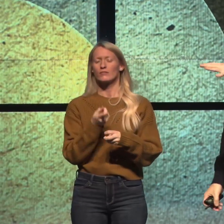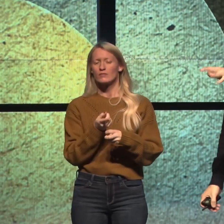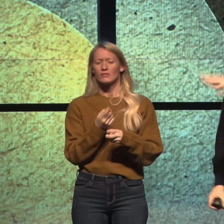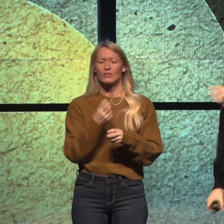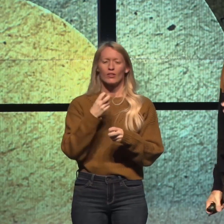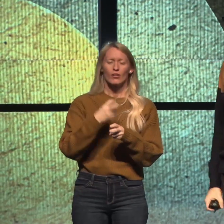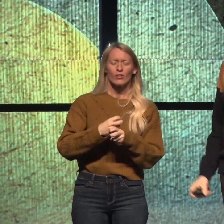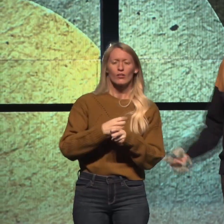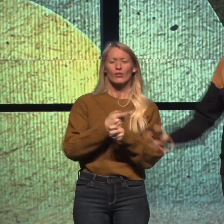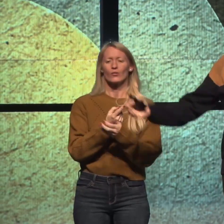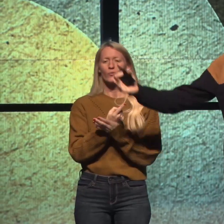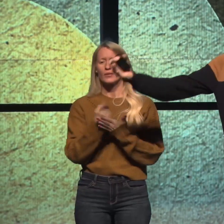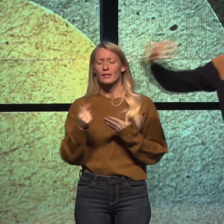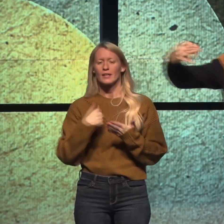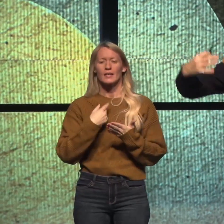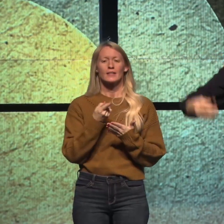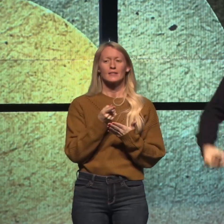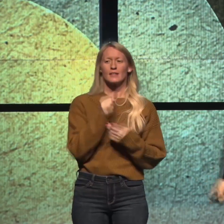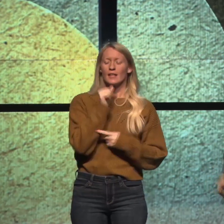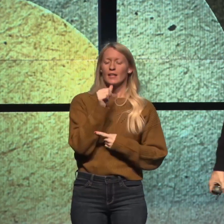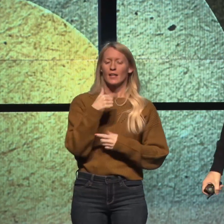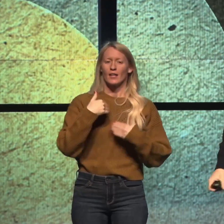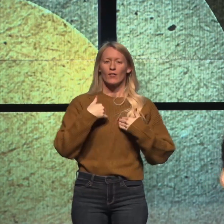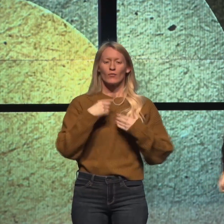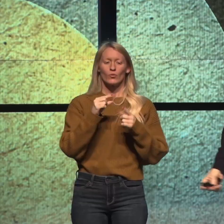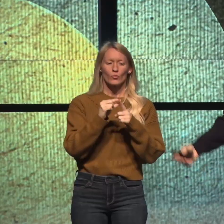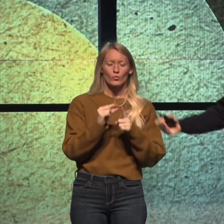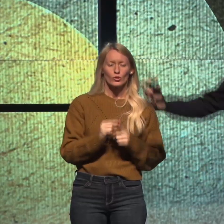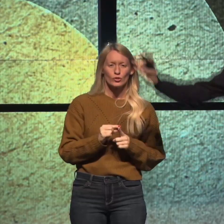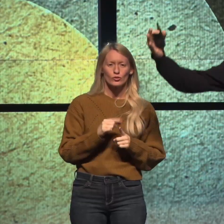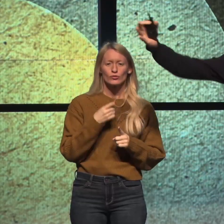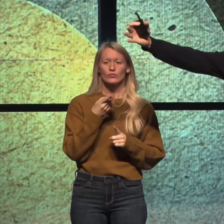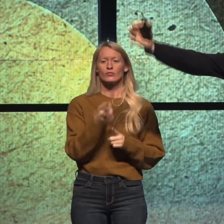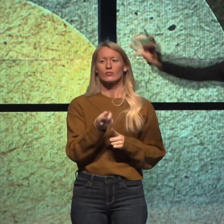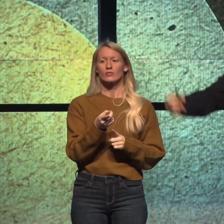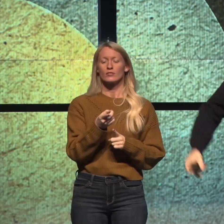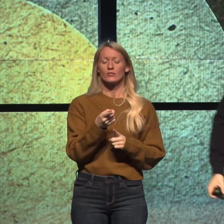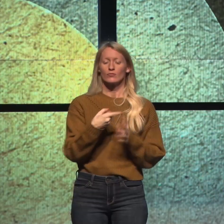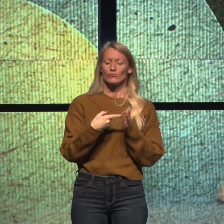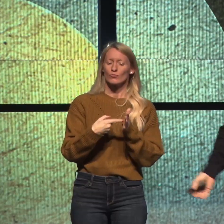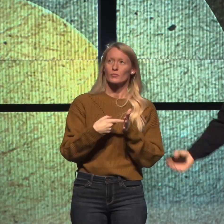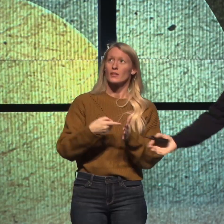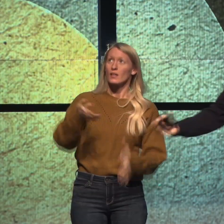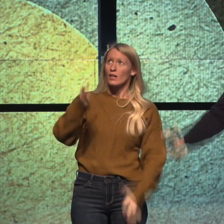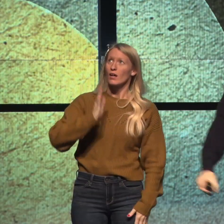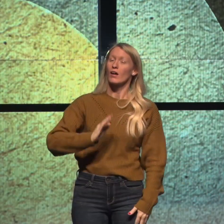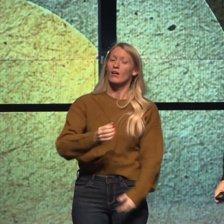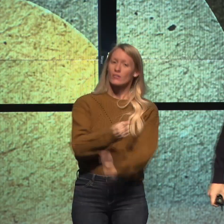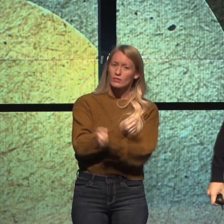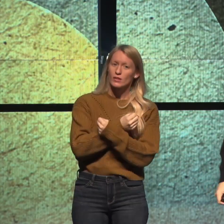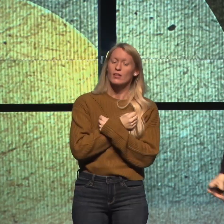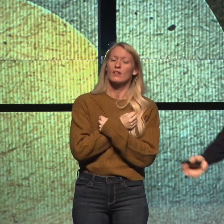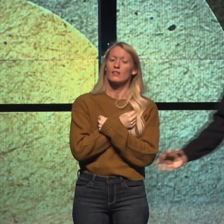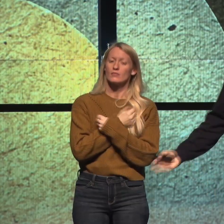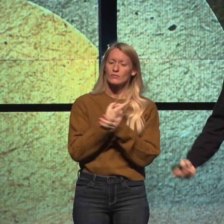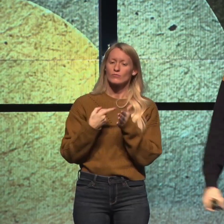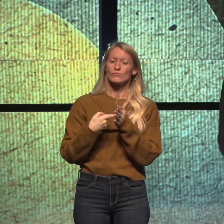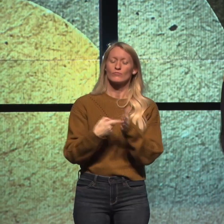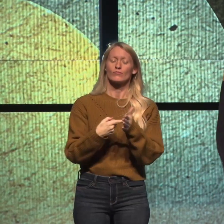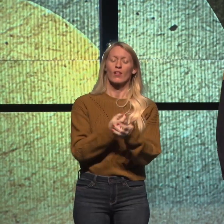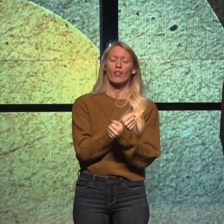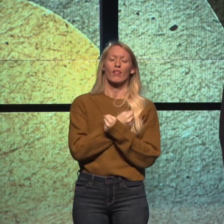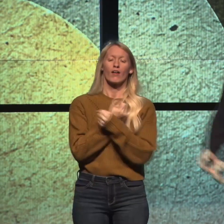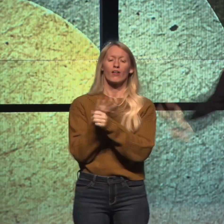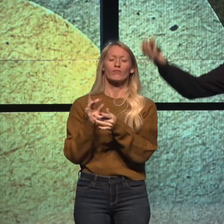they're just things that words don't fit, but maybe you just need a hug that represents God in some way, represents love and community. So let's sing this